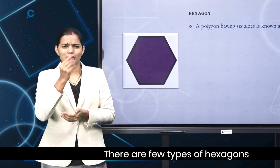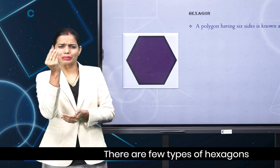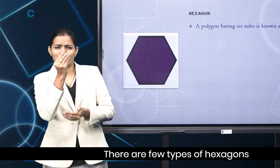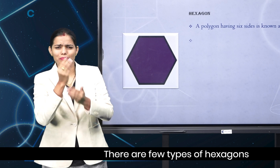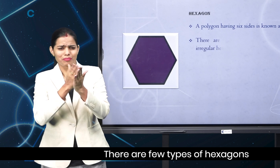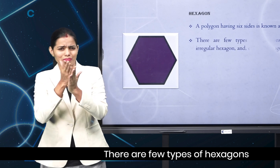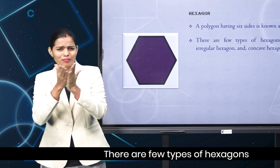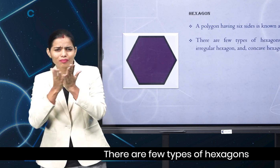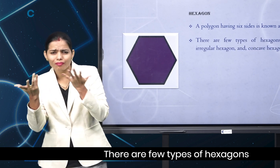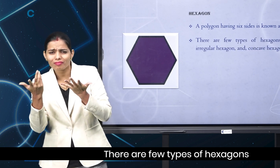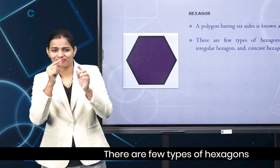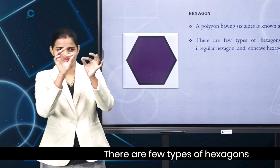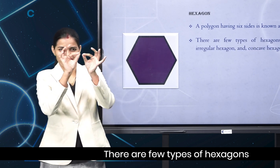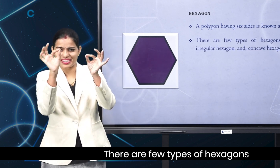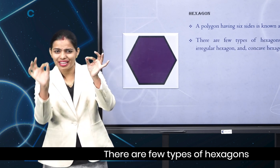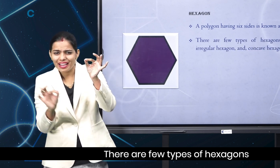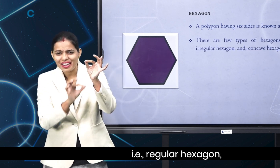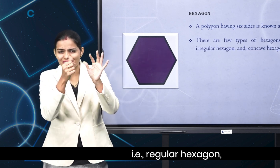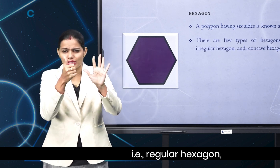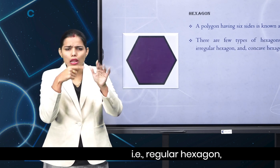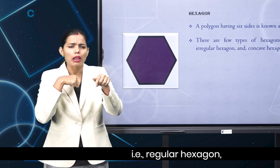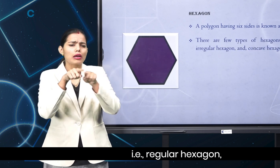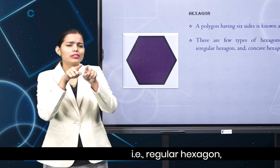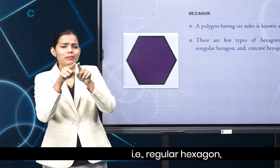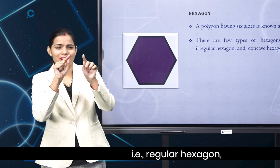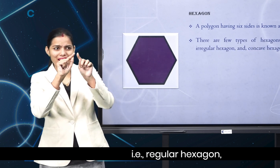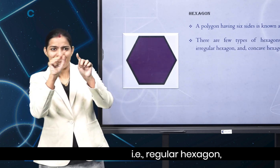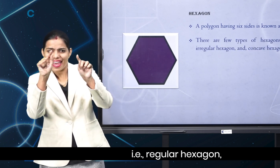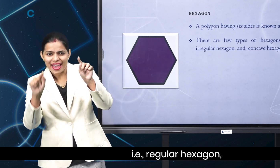There are few types of hexagons, that is regular hexagon,